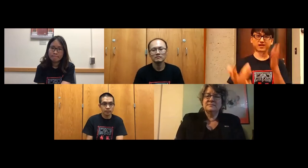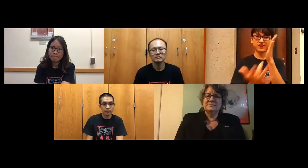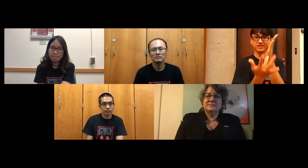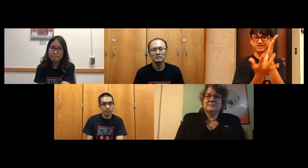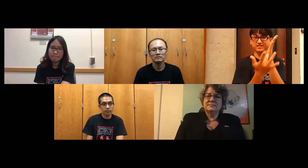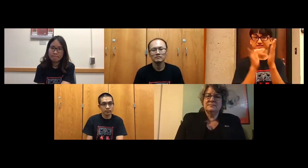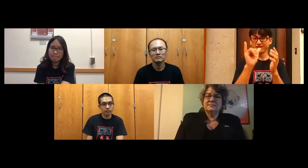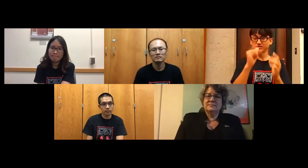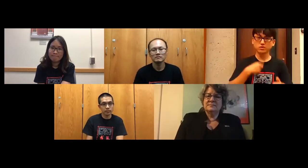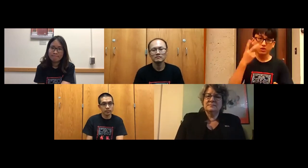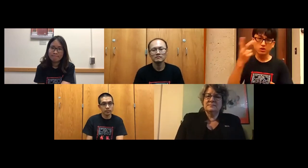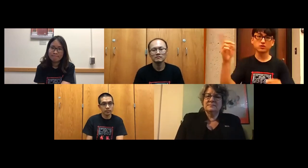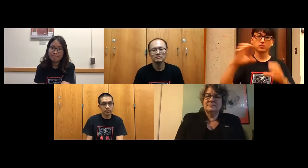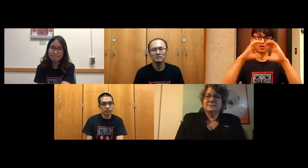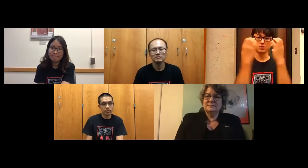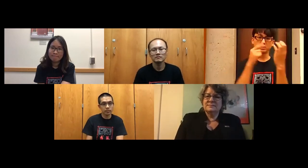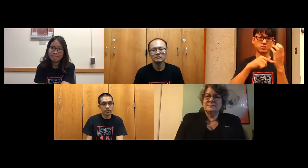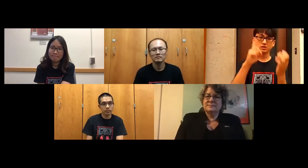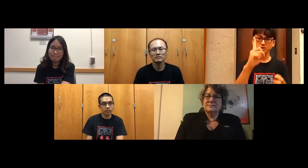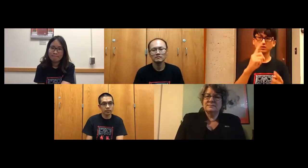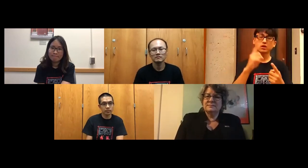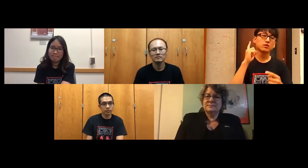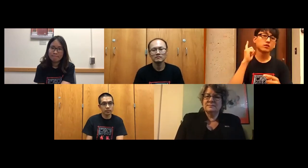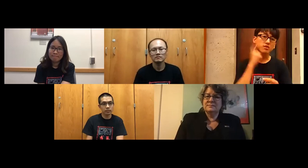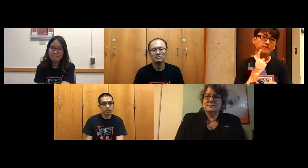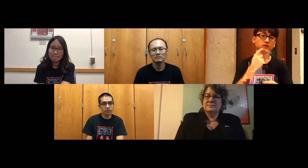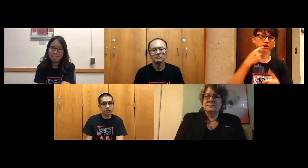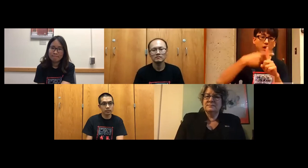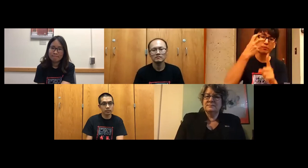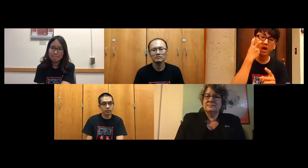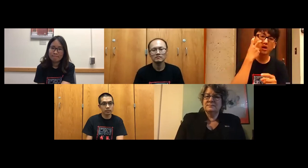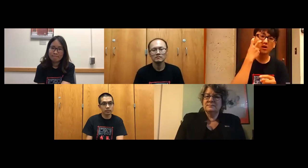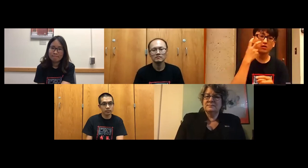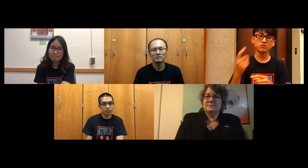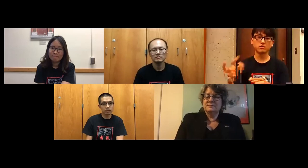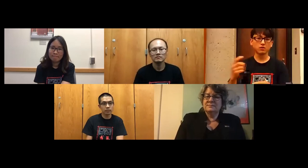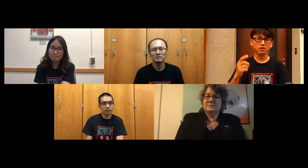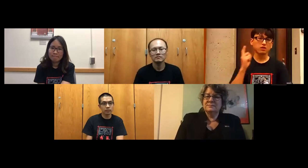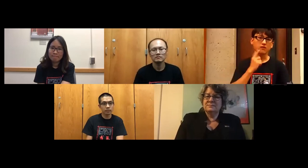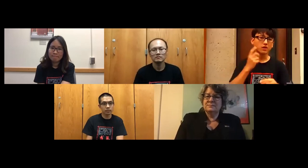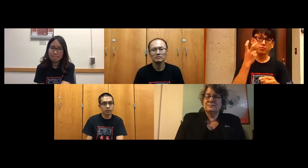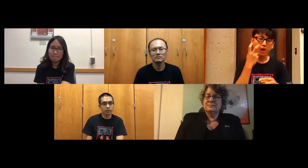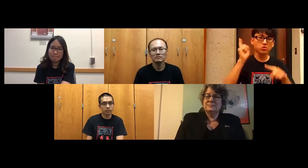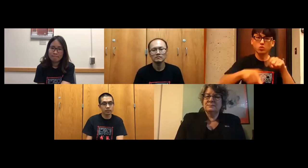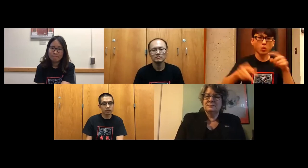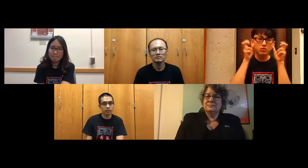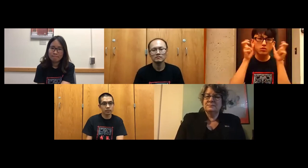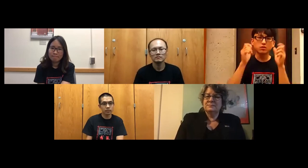liked was how they use technology in the classroom, especially